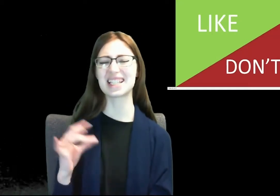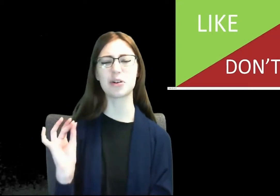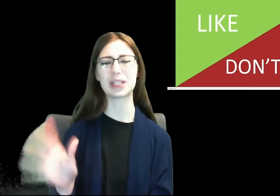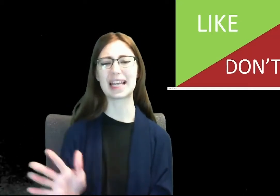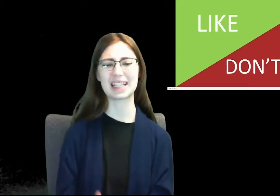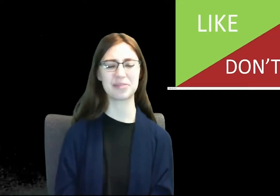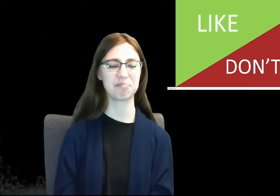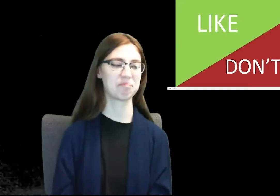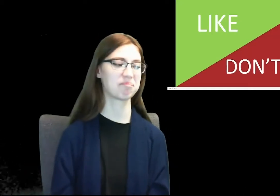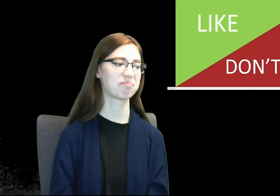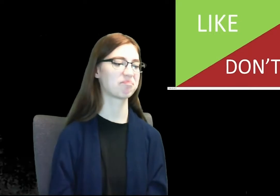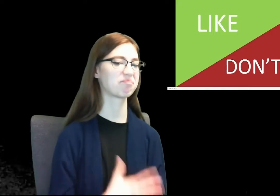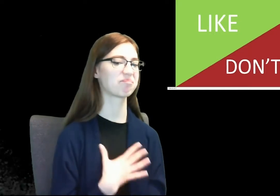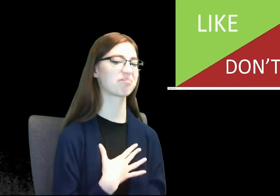Don't like.